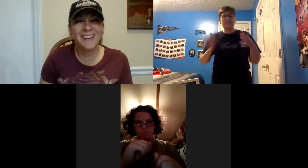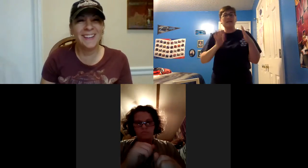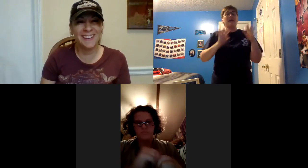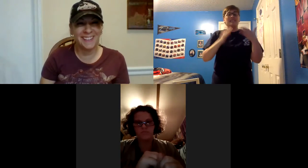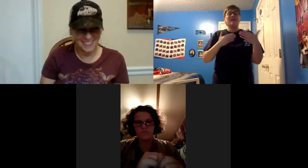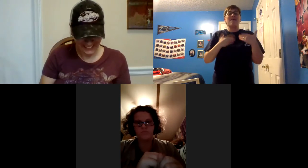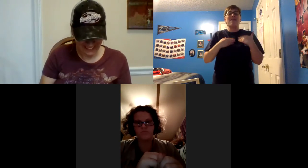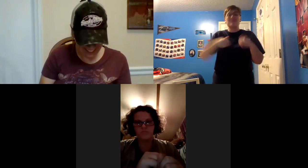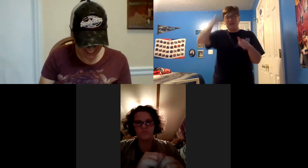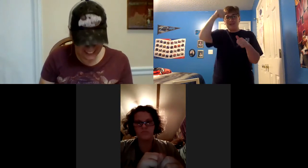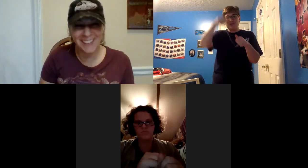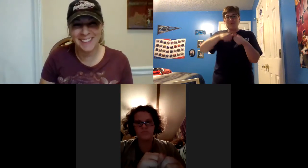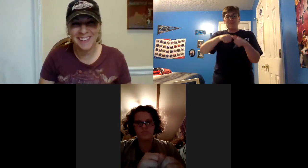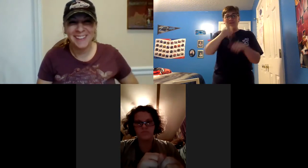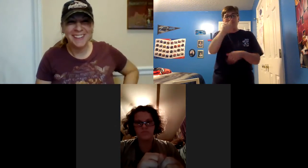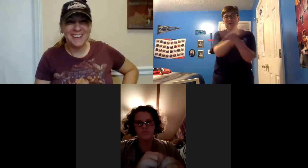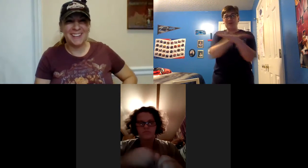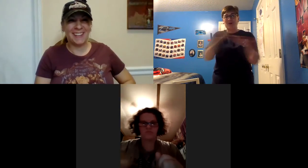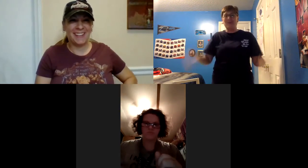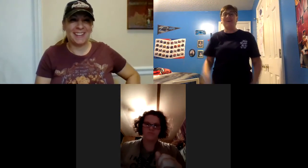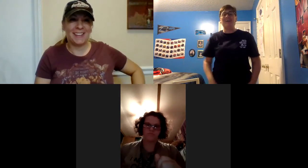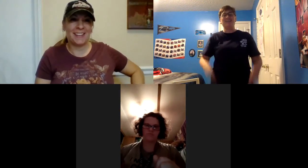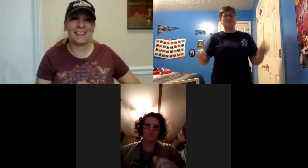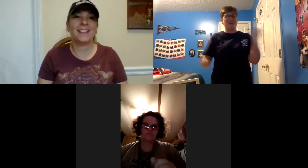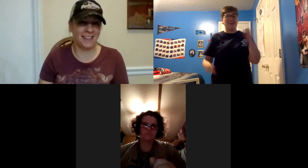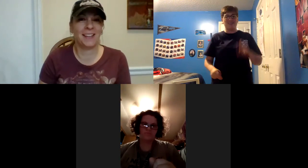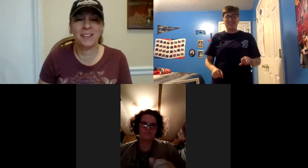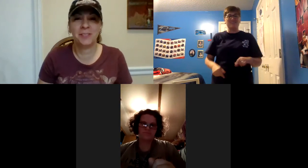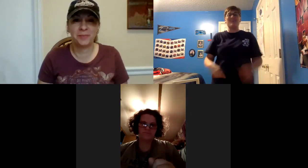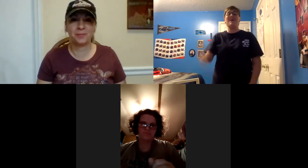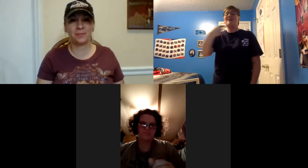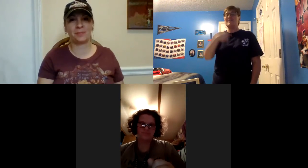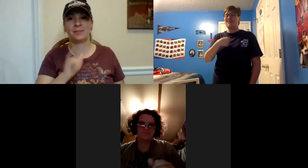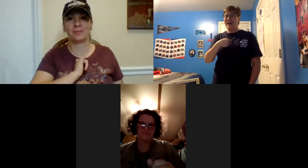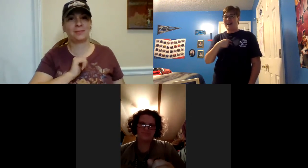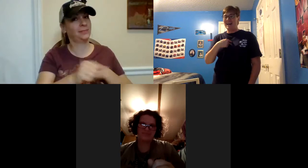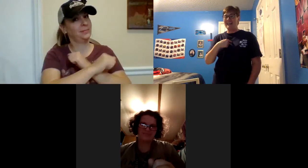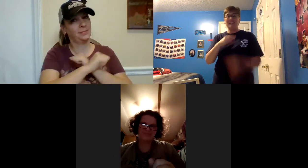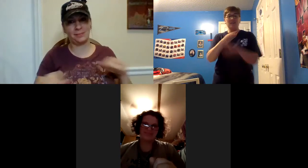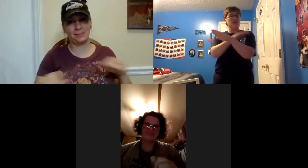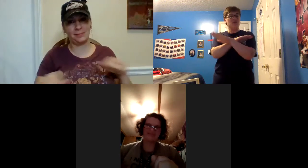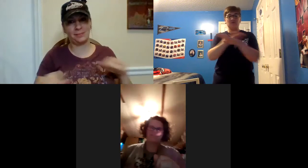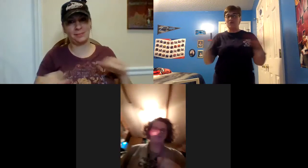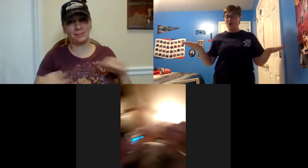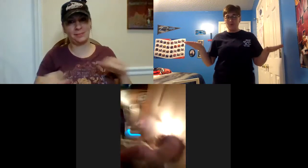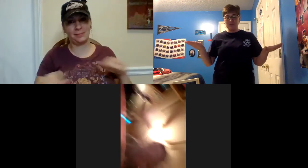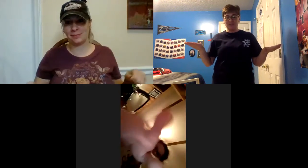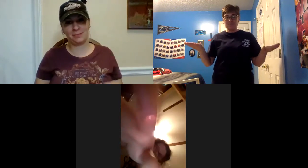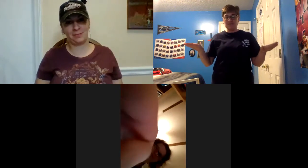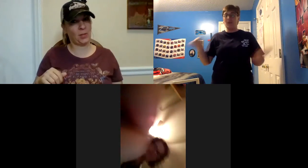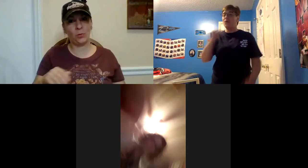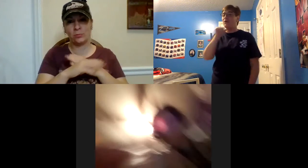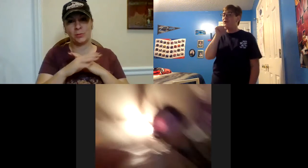Because see how I would do it is remember you don't. Is what I would do. So you can do